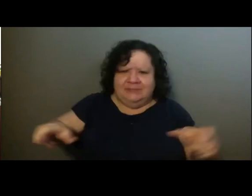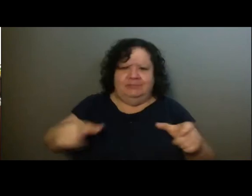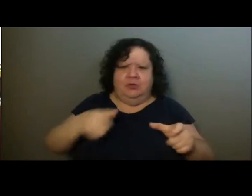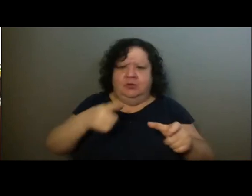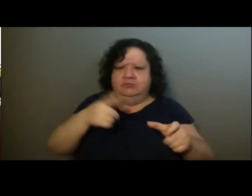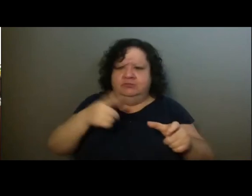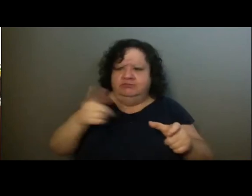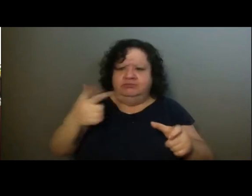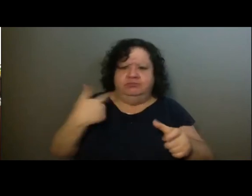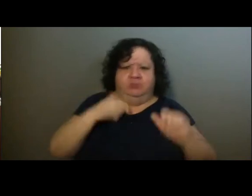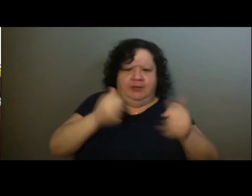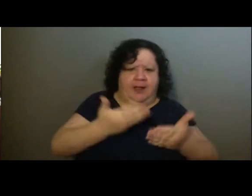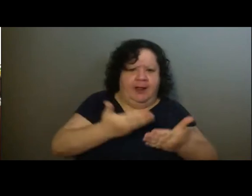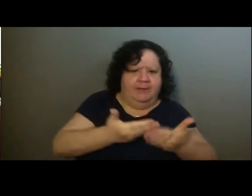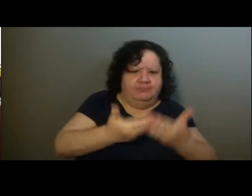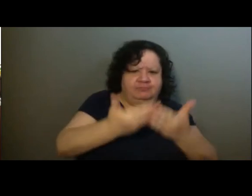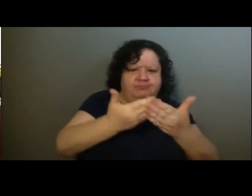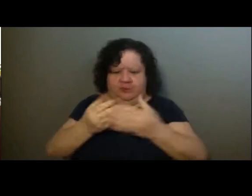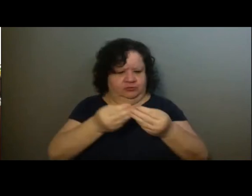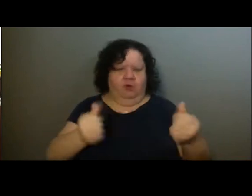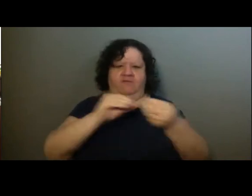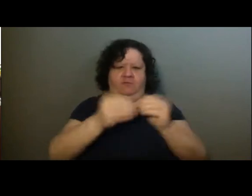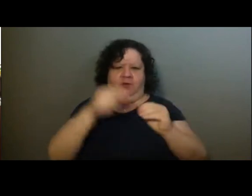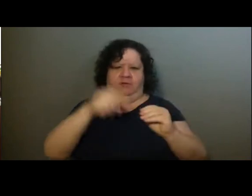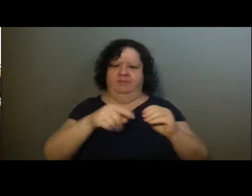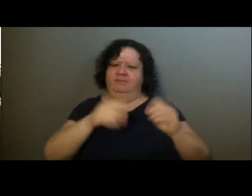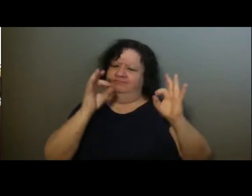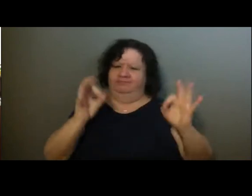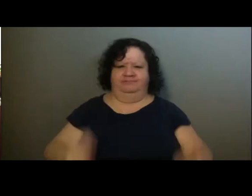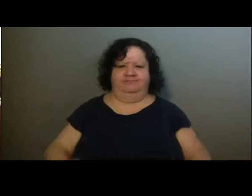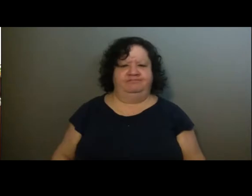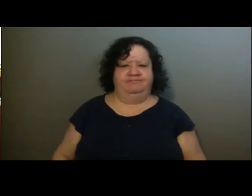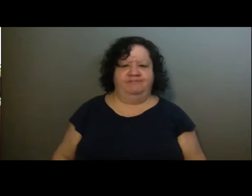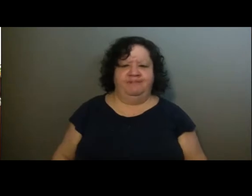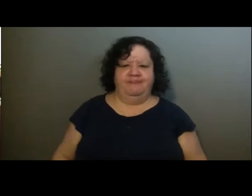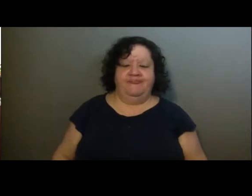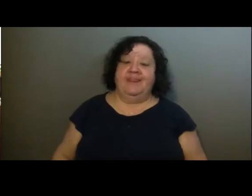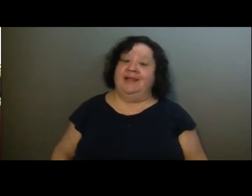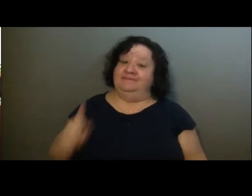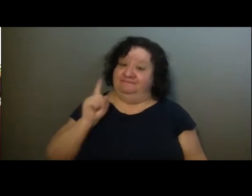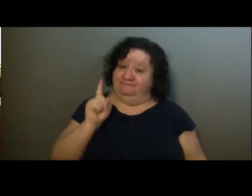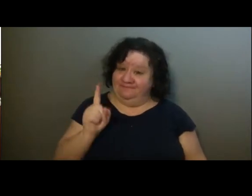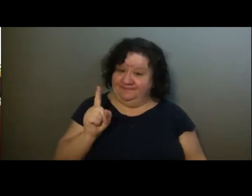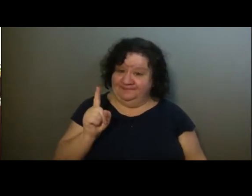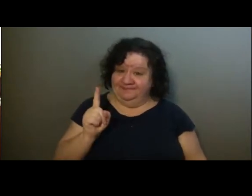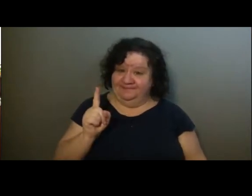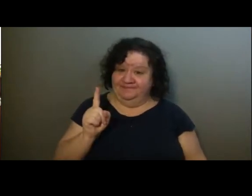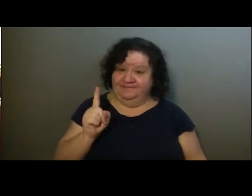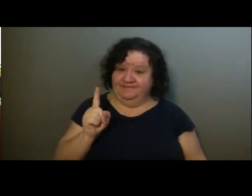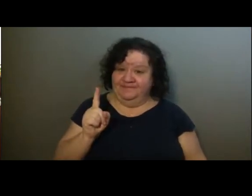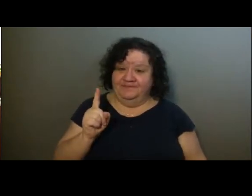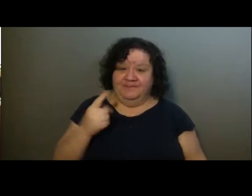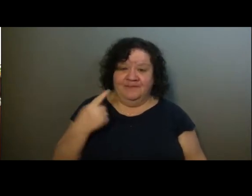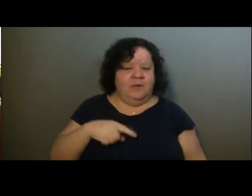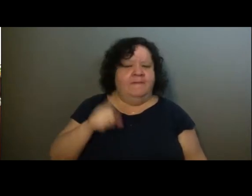solutions secondly. However, for creating an enabling environment for participation, we may need